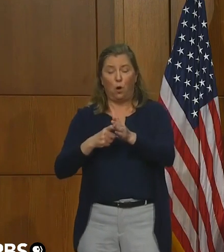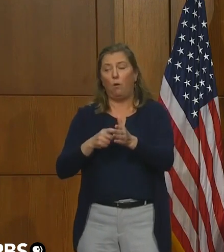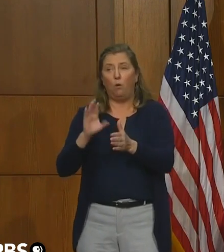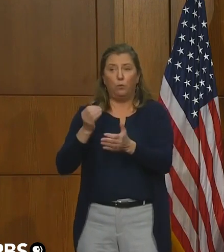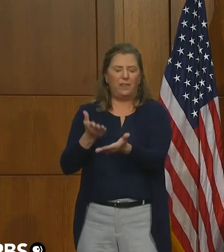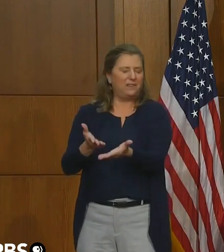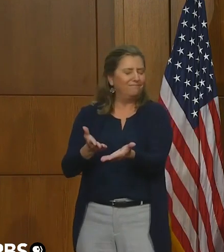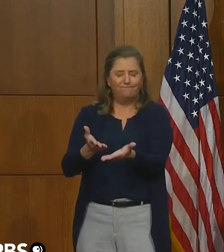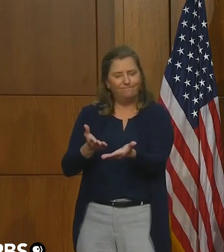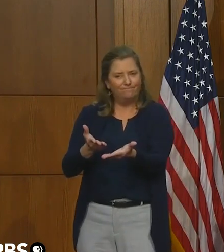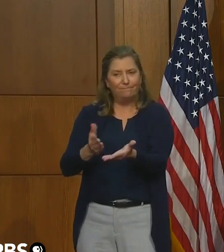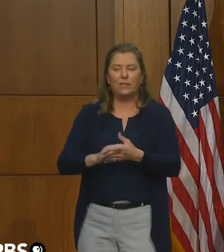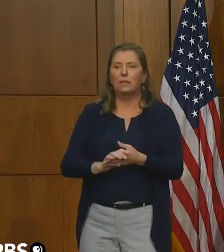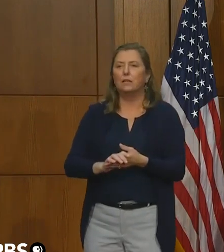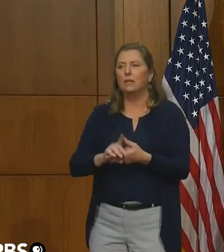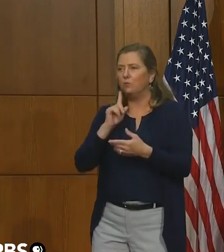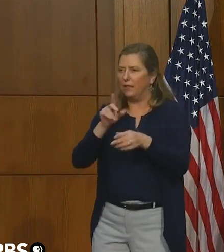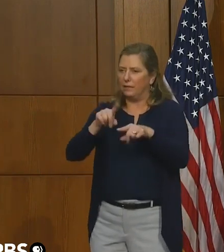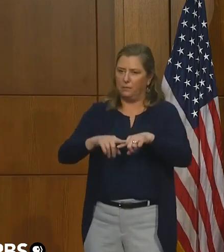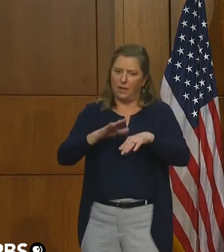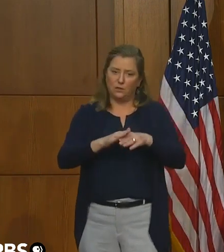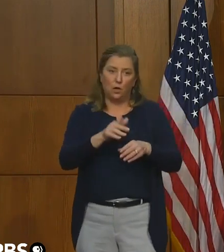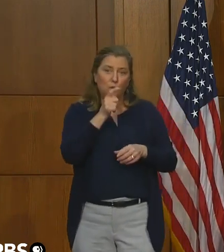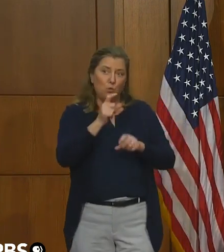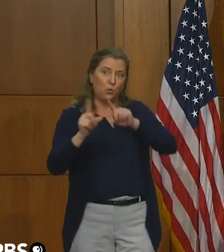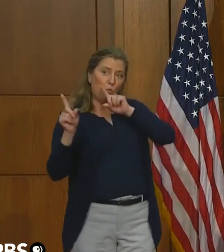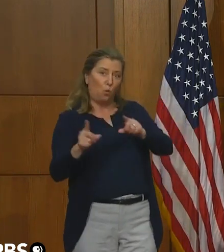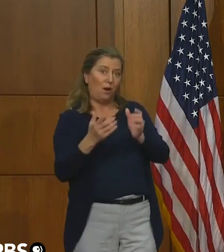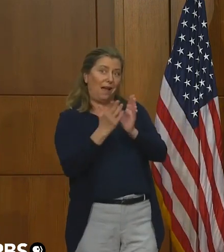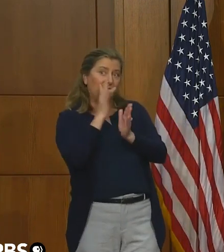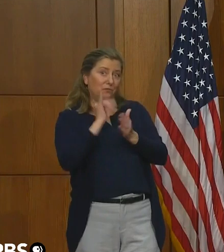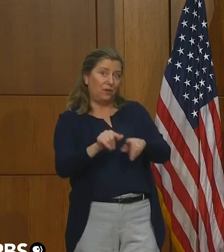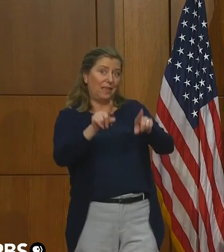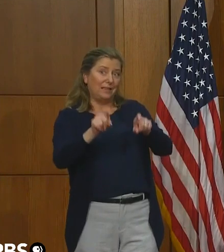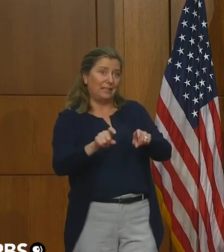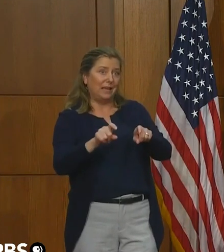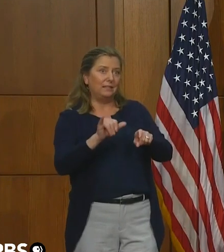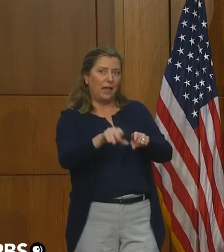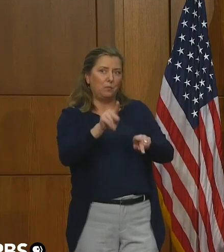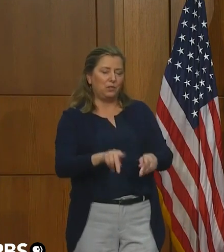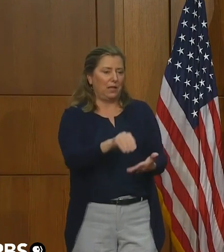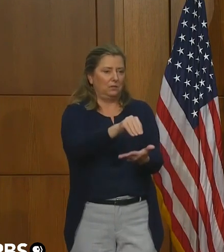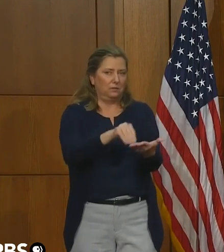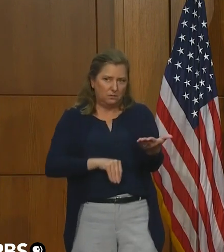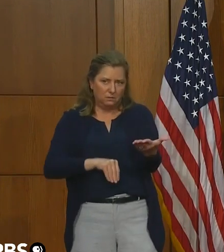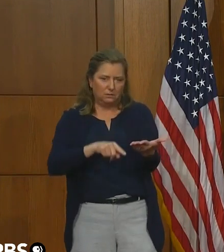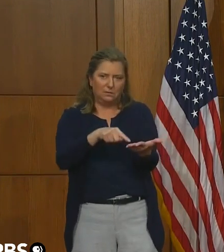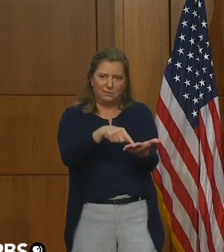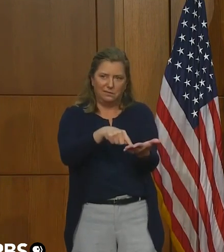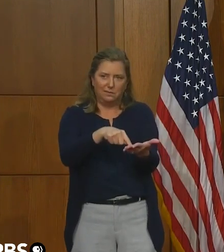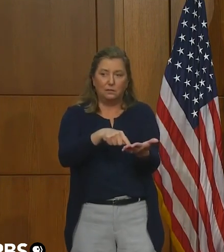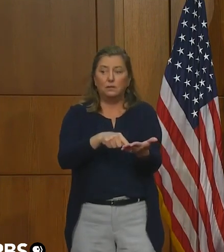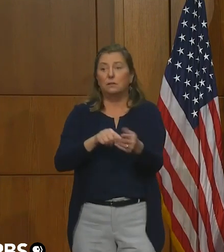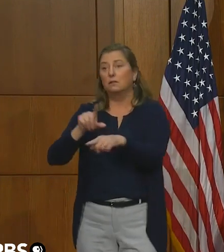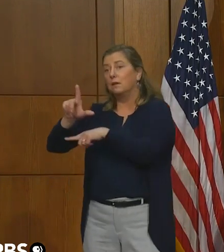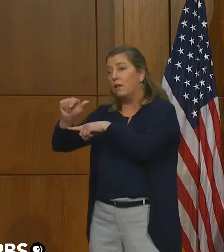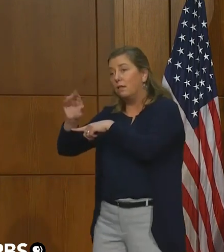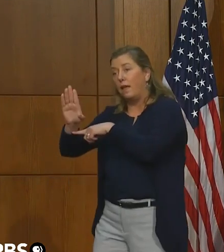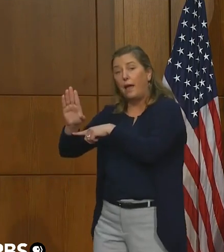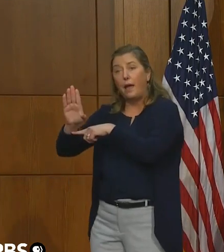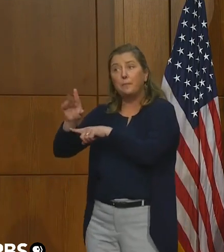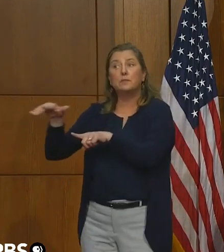do with what the person ordering the tests places on the order. The labs have been